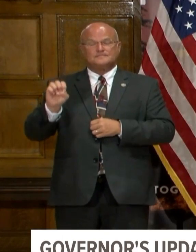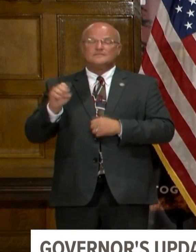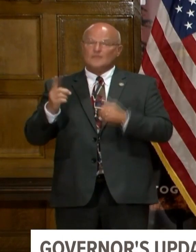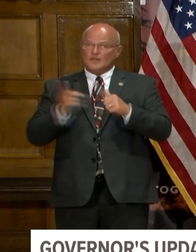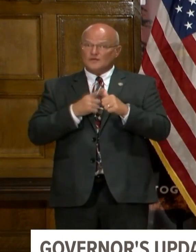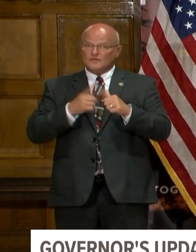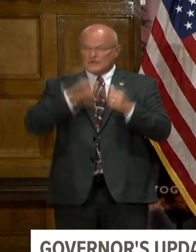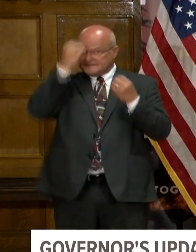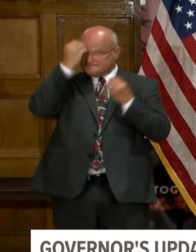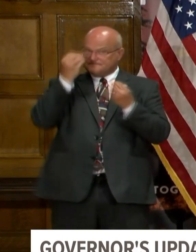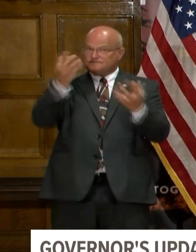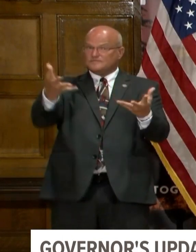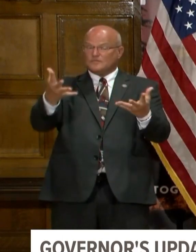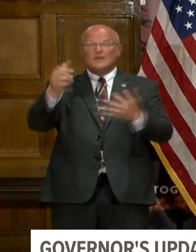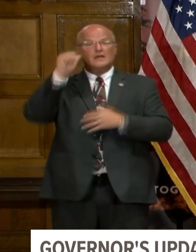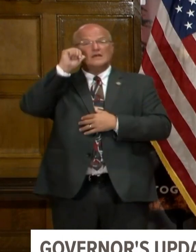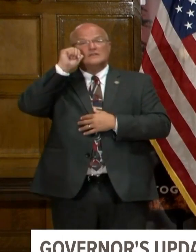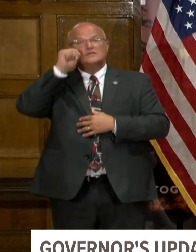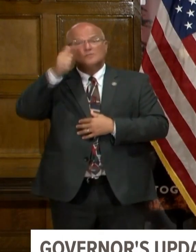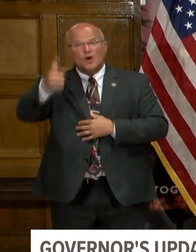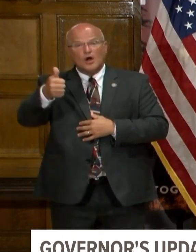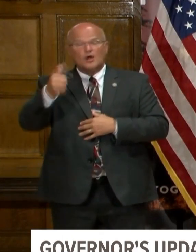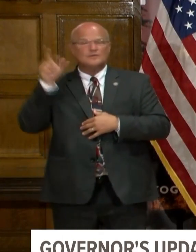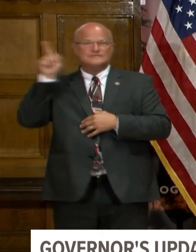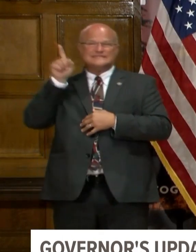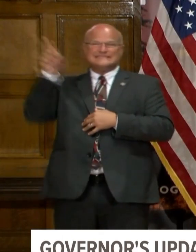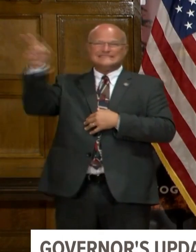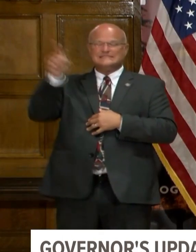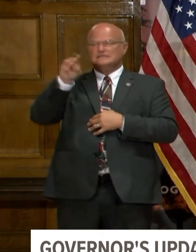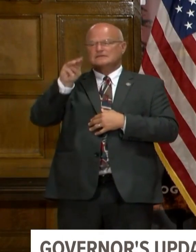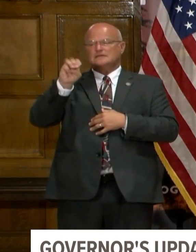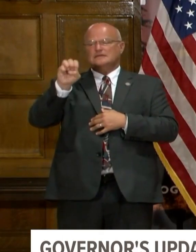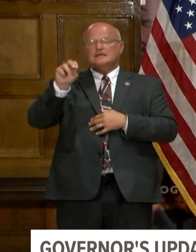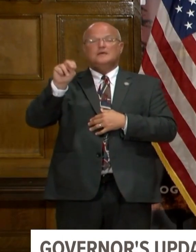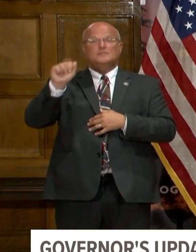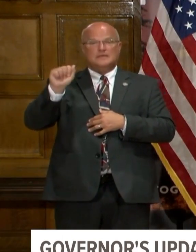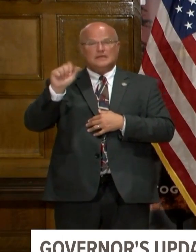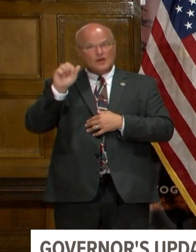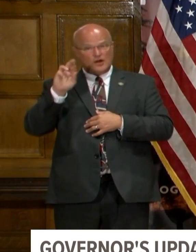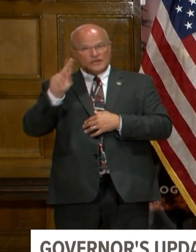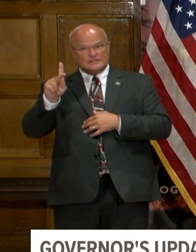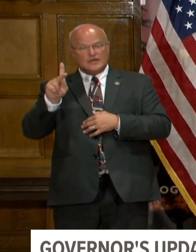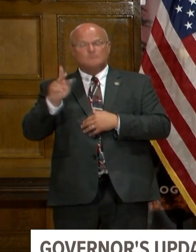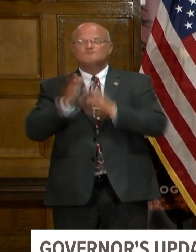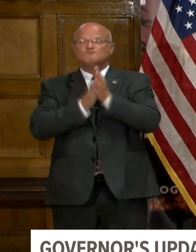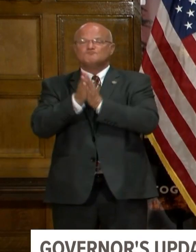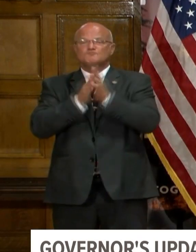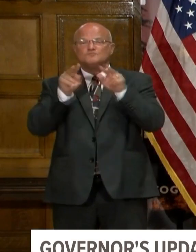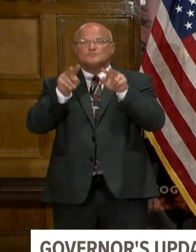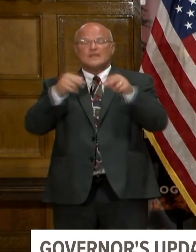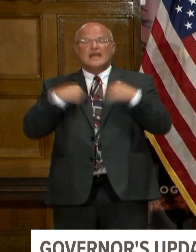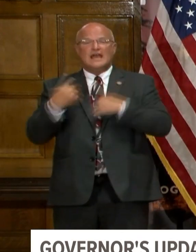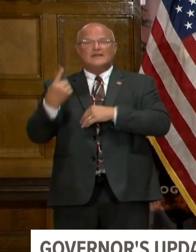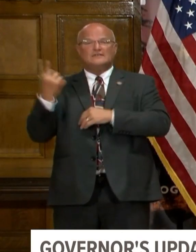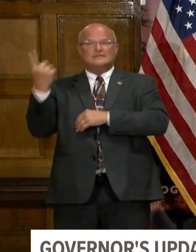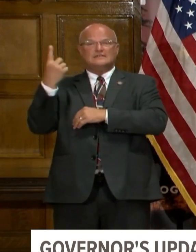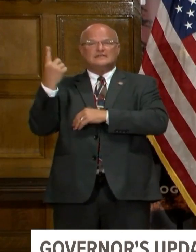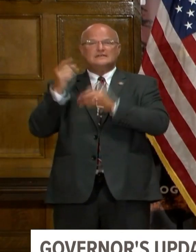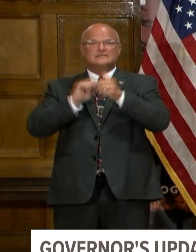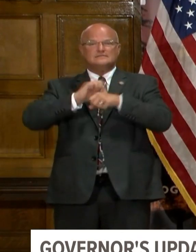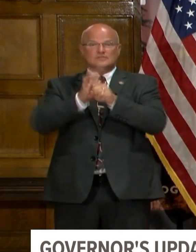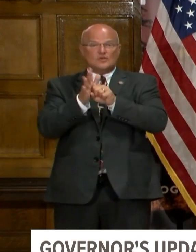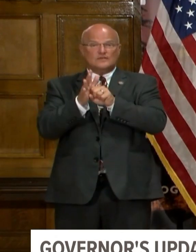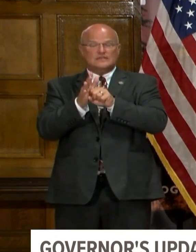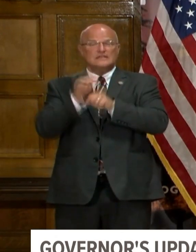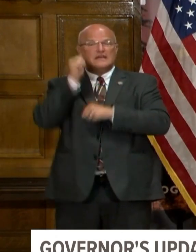me first say that tomorrow we'll be in Mena. Looking forward to having our daily update from Mena